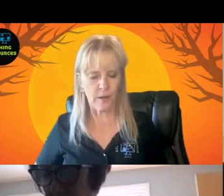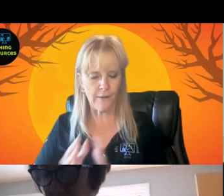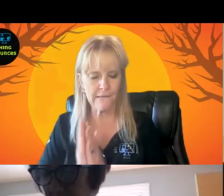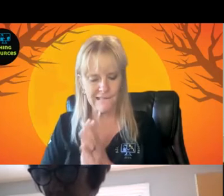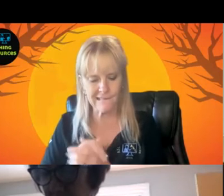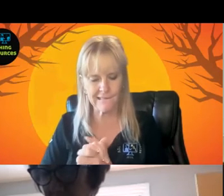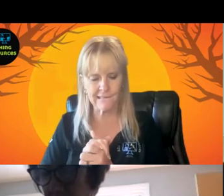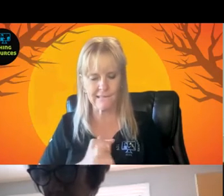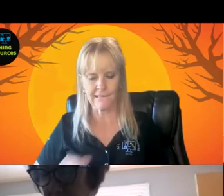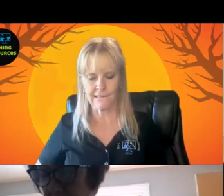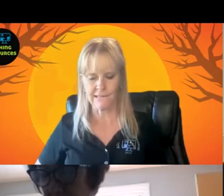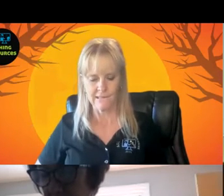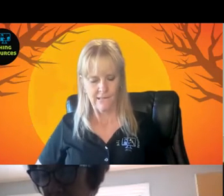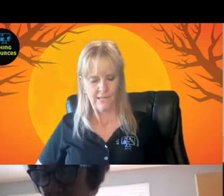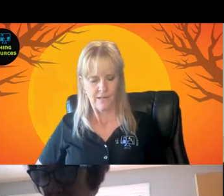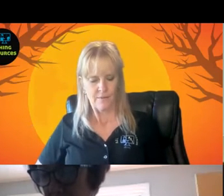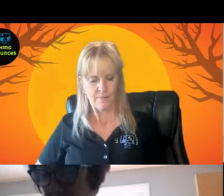Here we go.